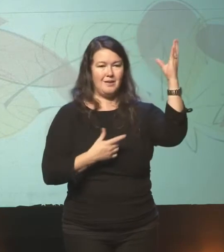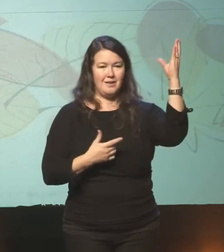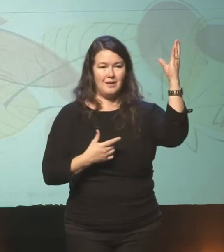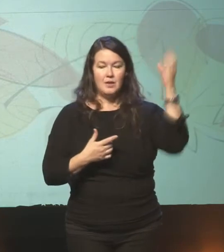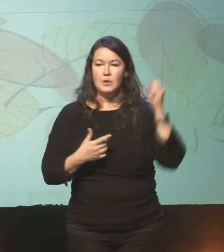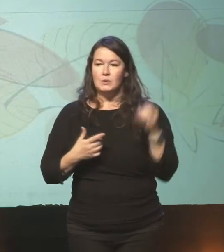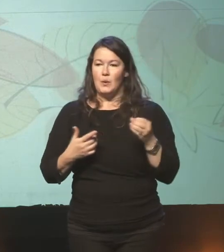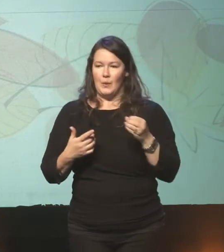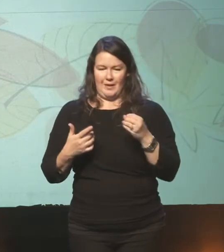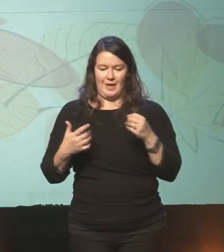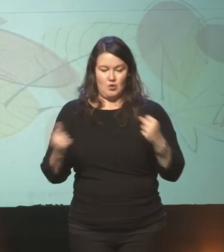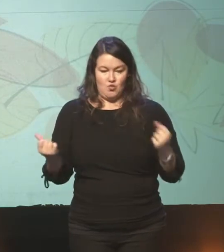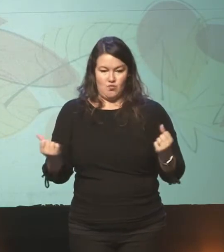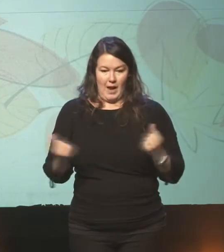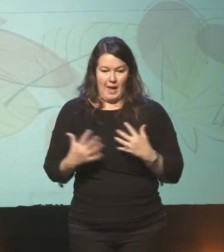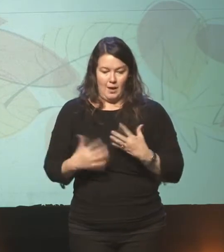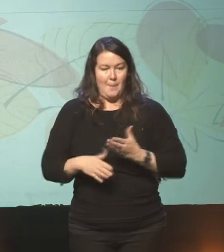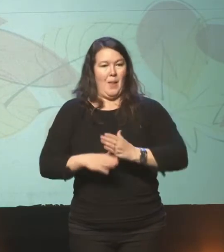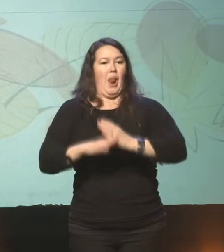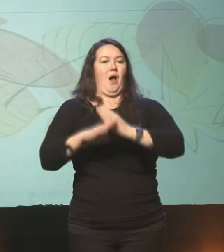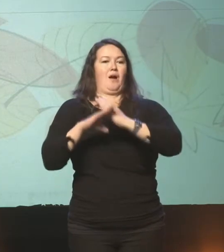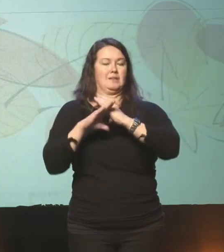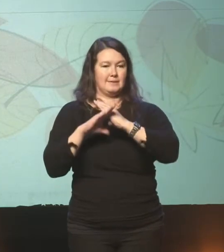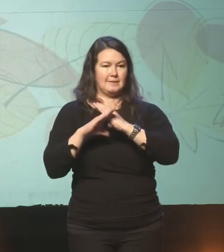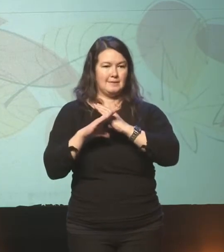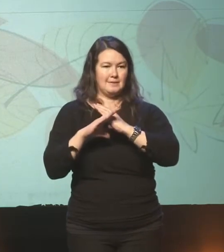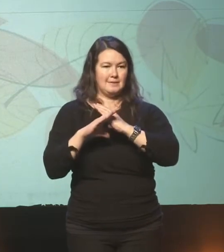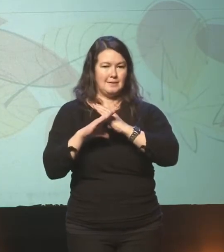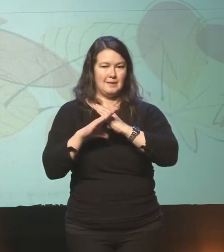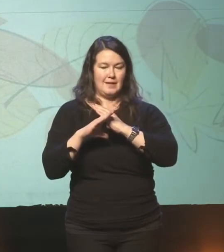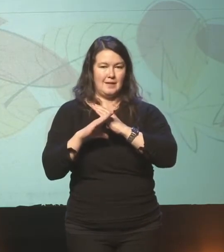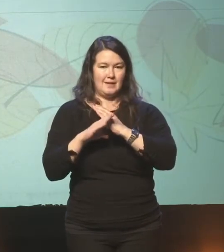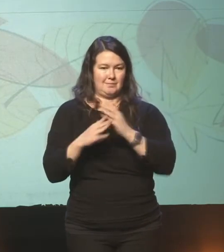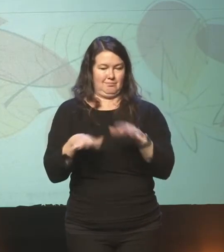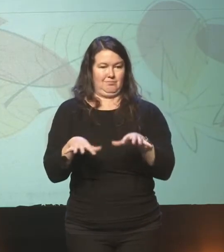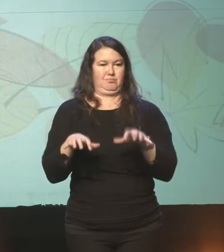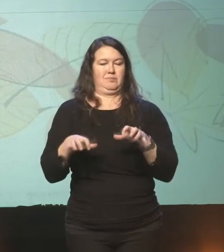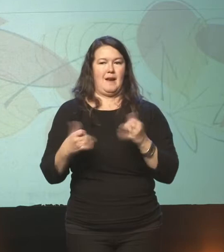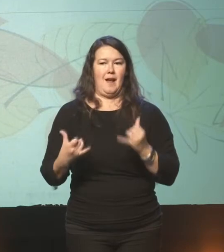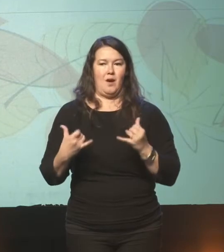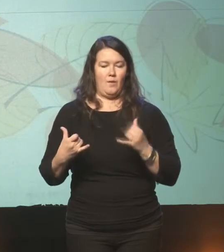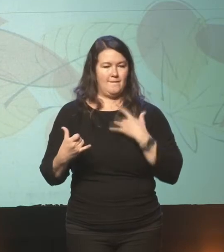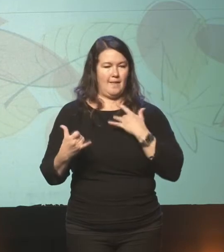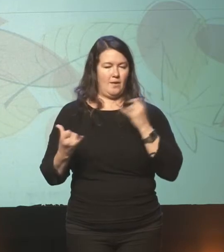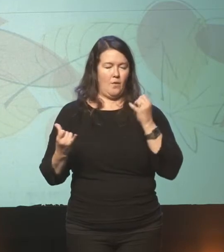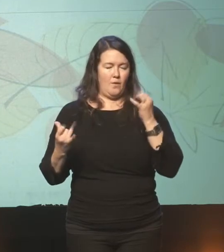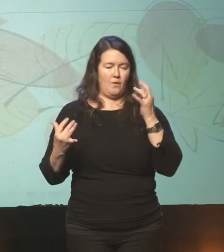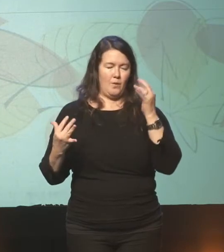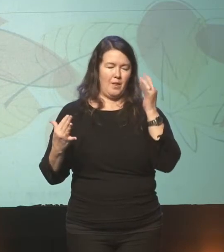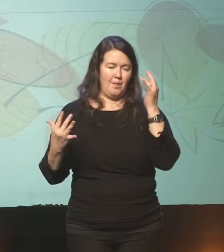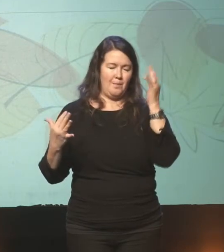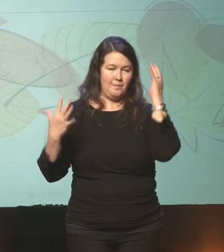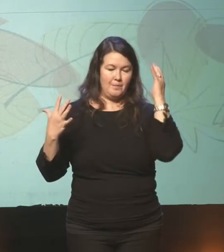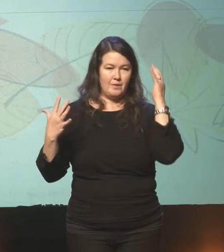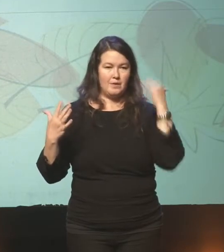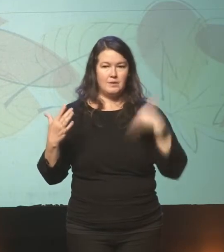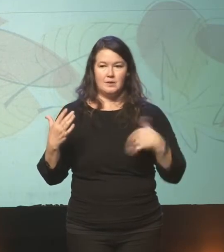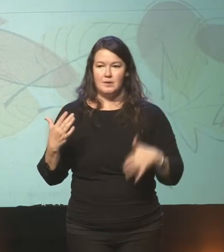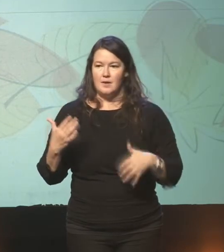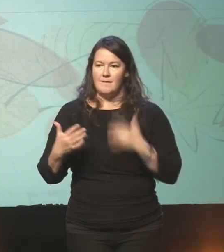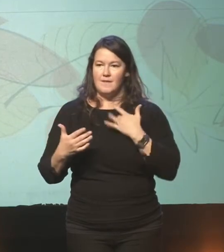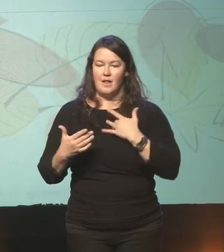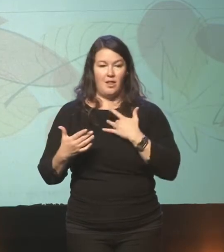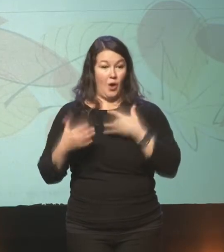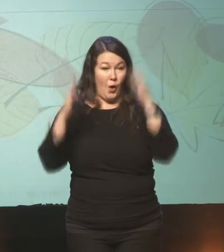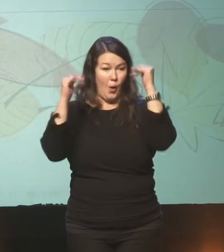is just inhibiting right now. Like that sense of overwhelmness, right? There's this loss of